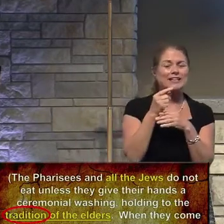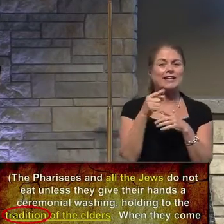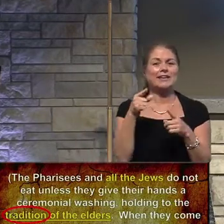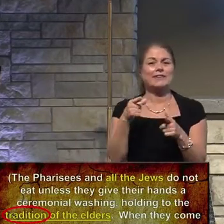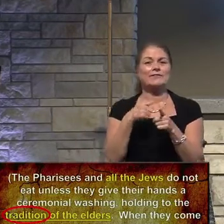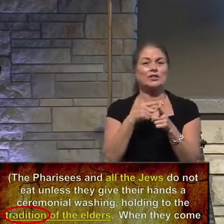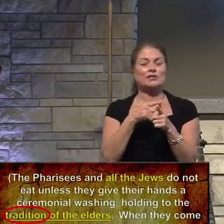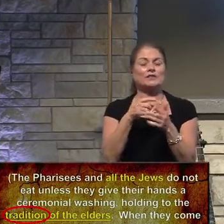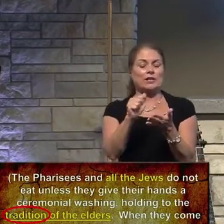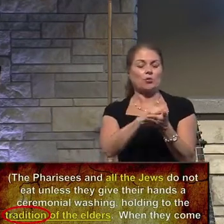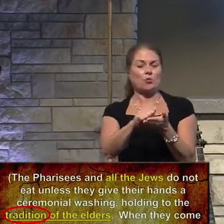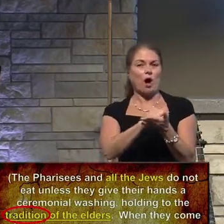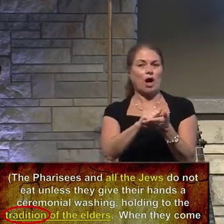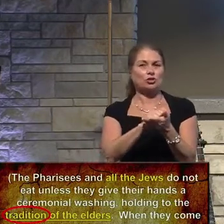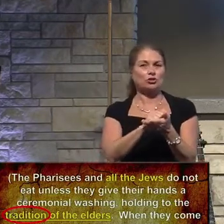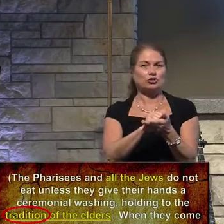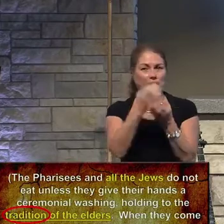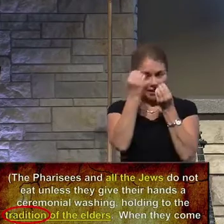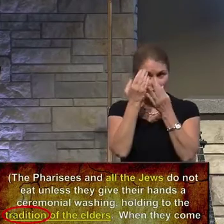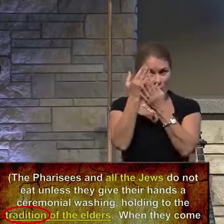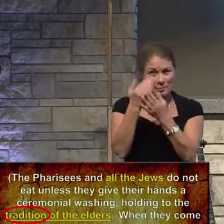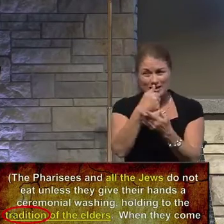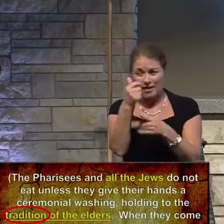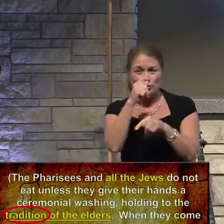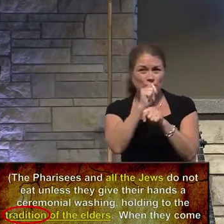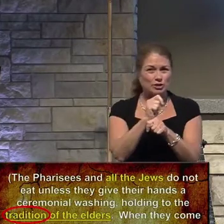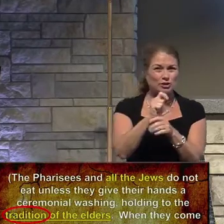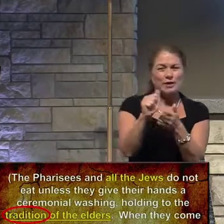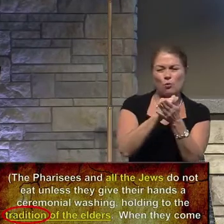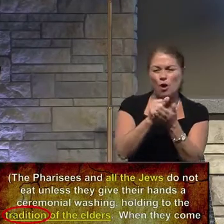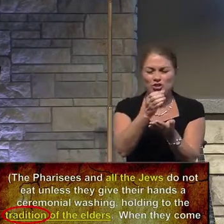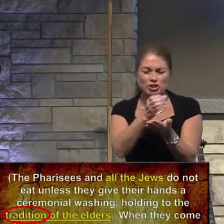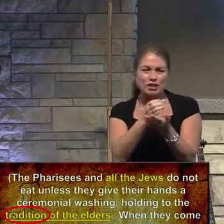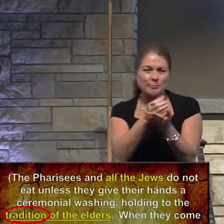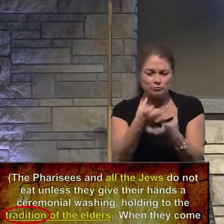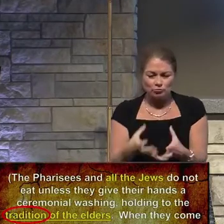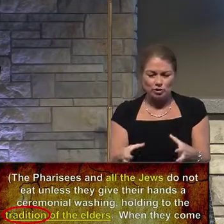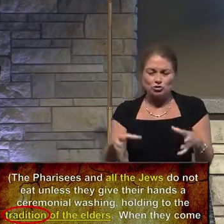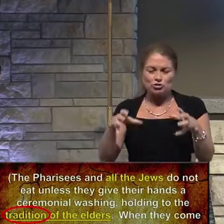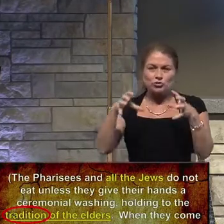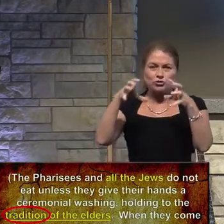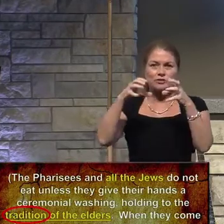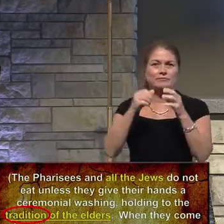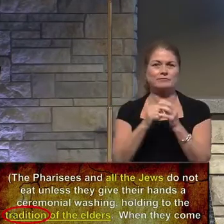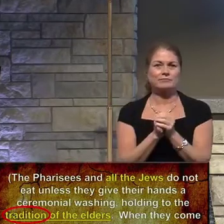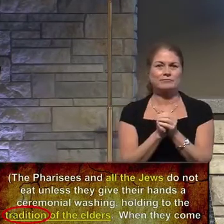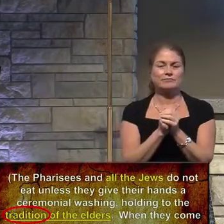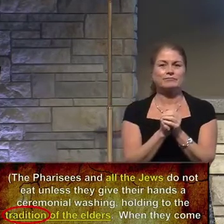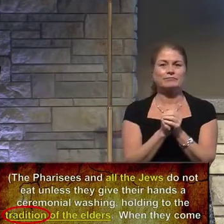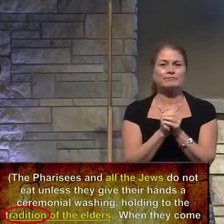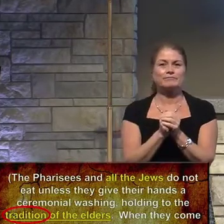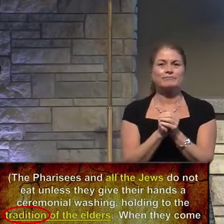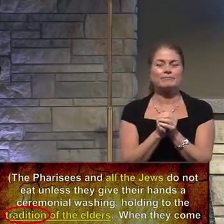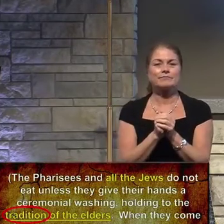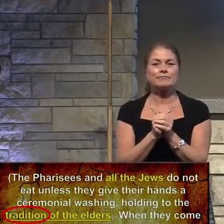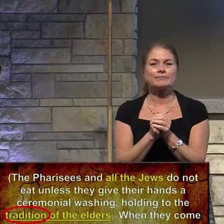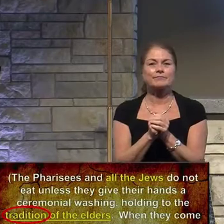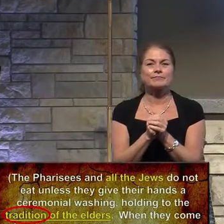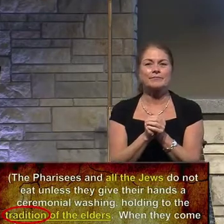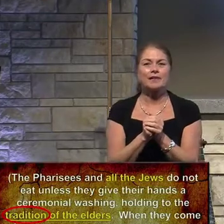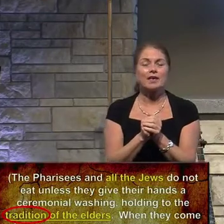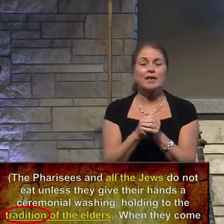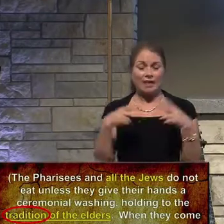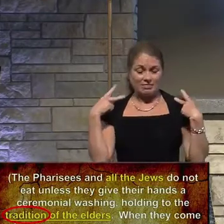many other traditions, such as the washing of cups, pitchers, and kettles. You see,